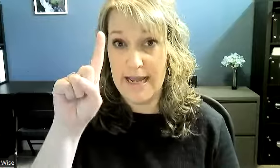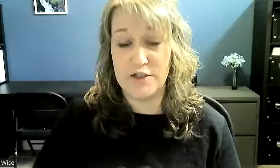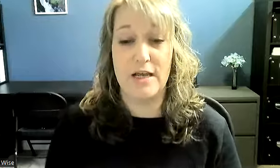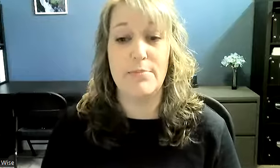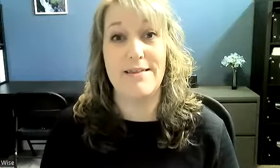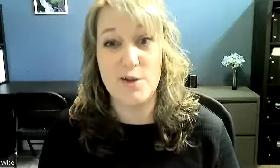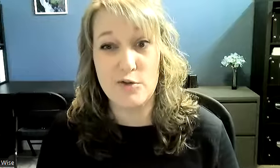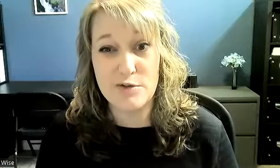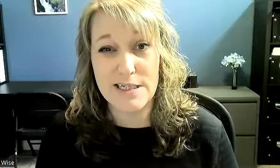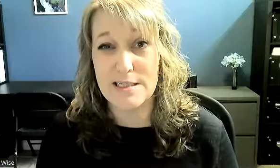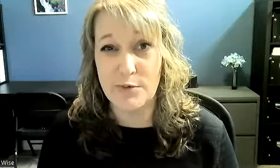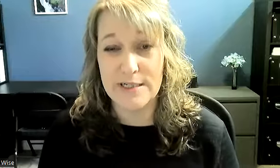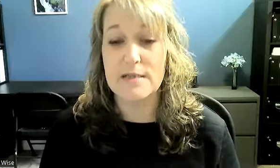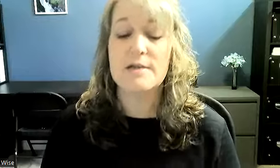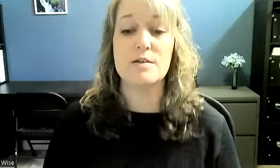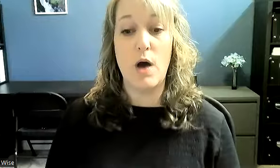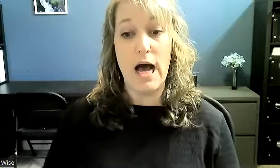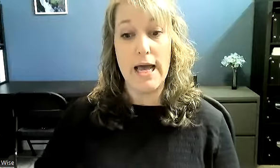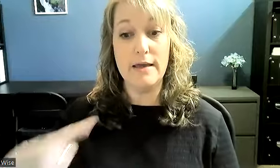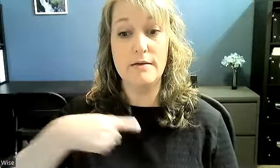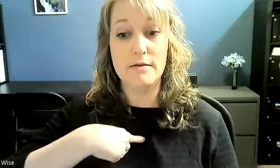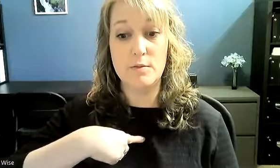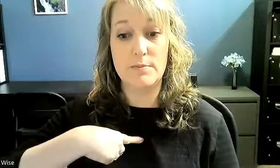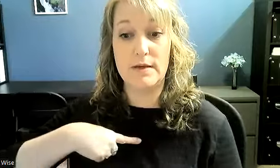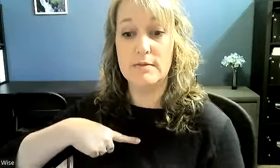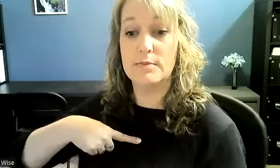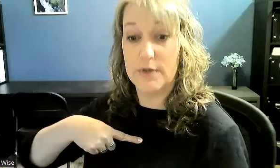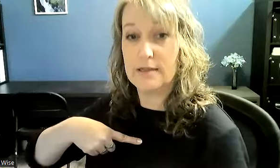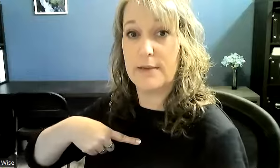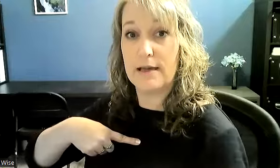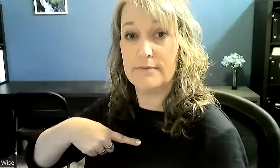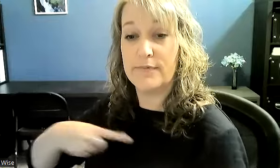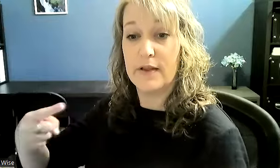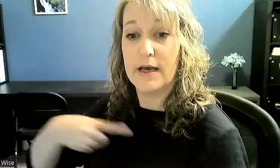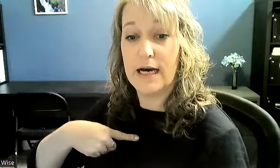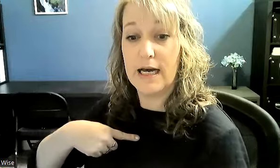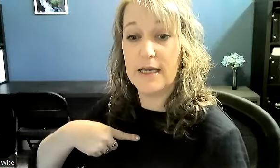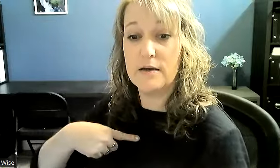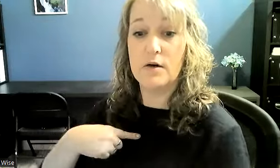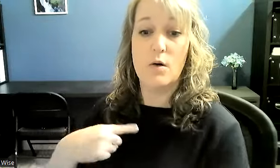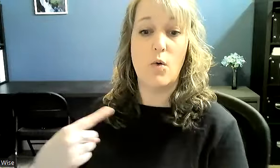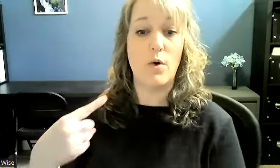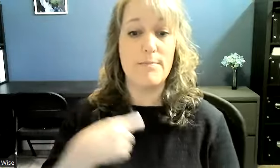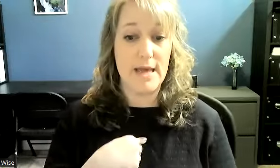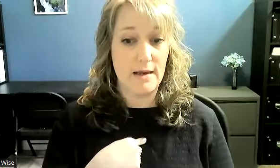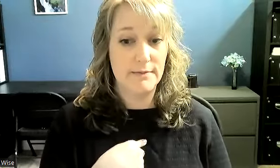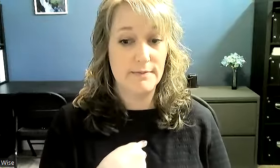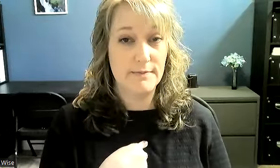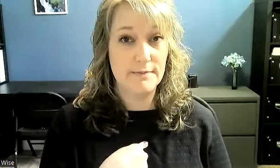hand shape, and then you use that to point. So I would be pointing to me. I or me.